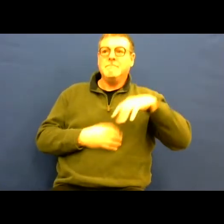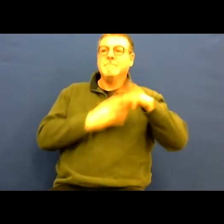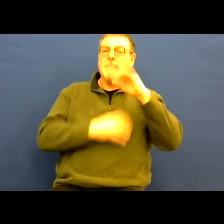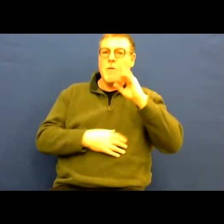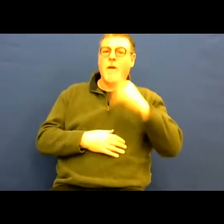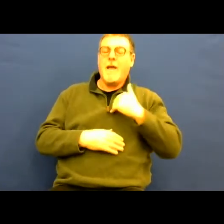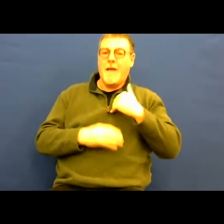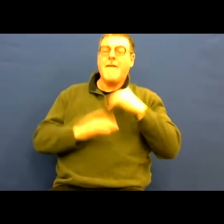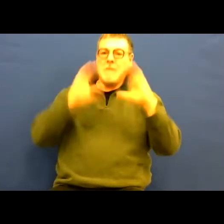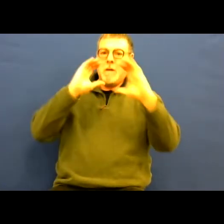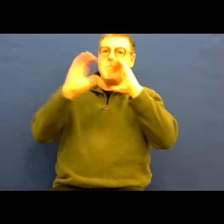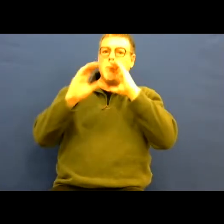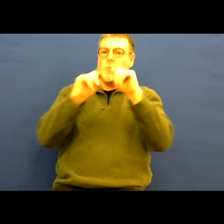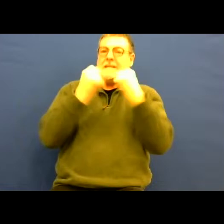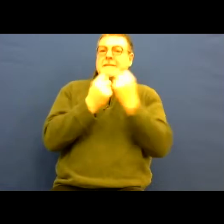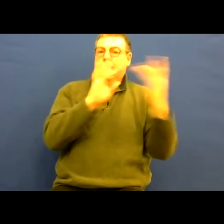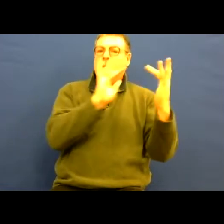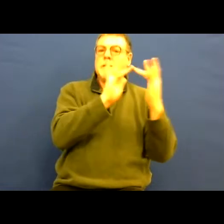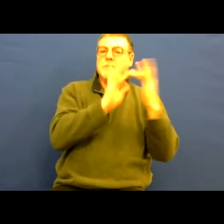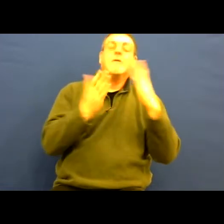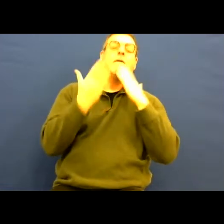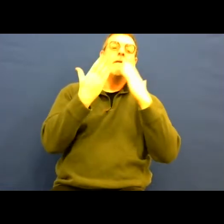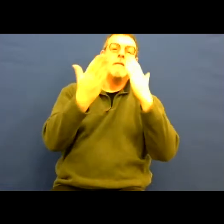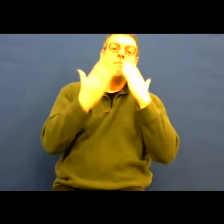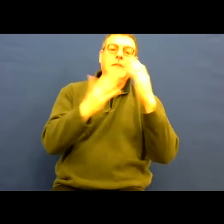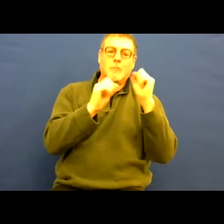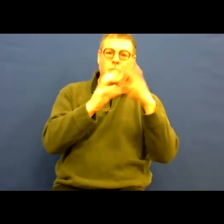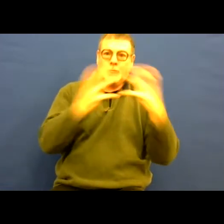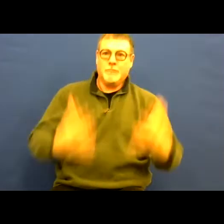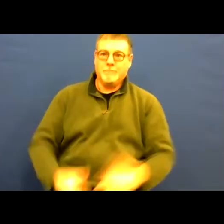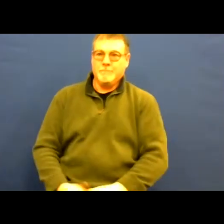be in touch. Great. Thank you so much. Thank you.